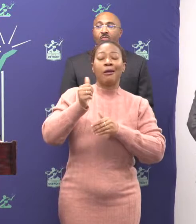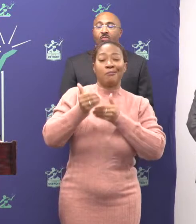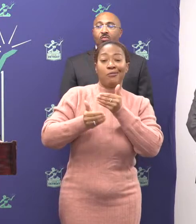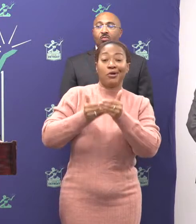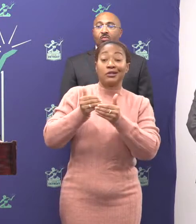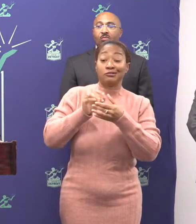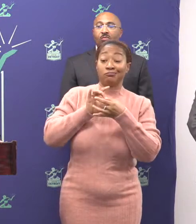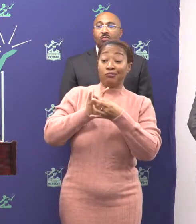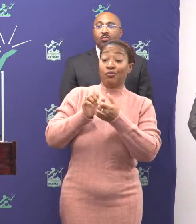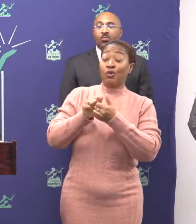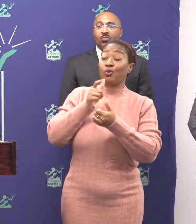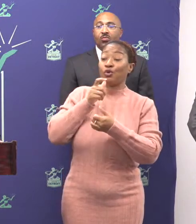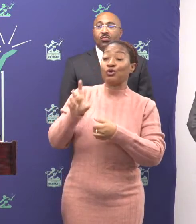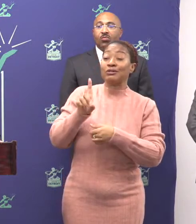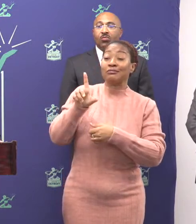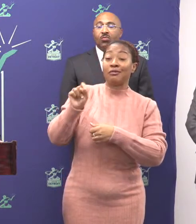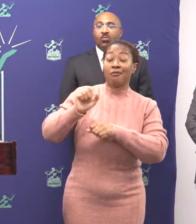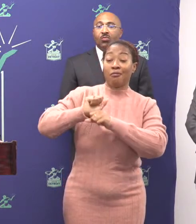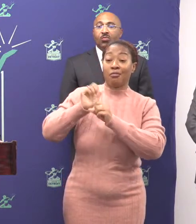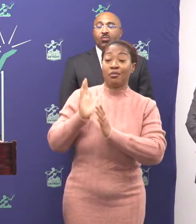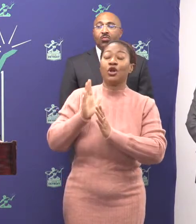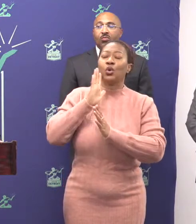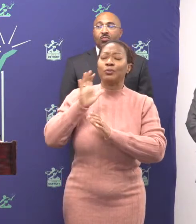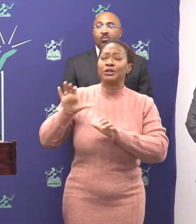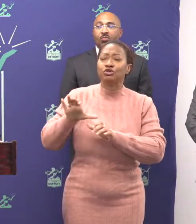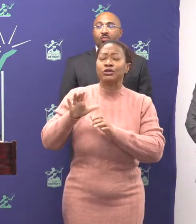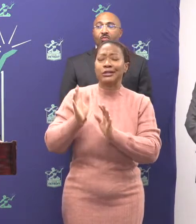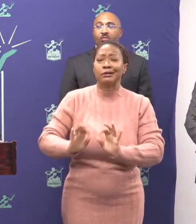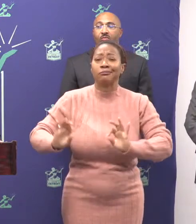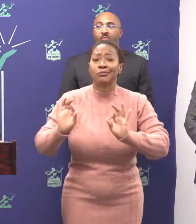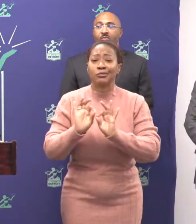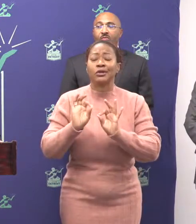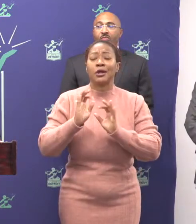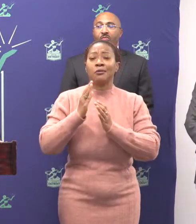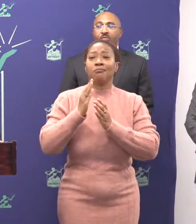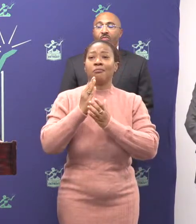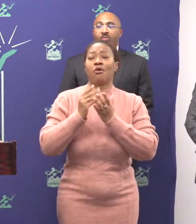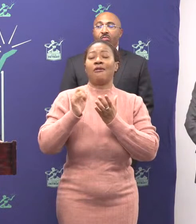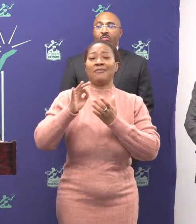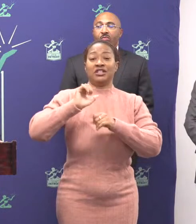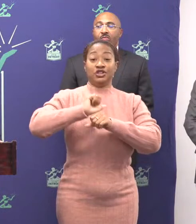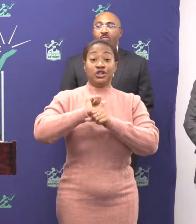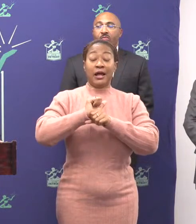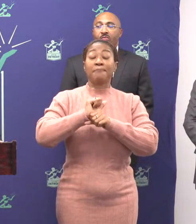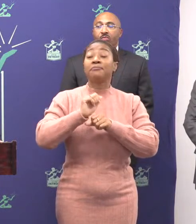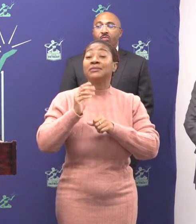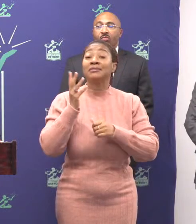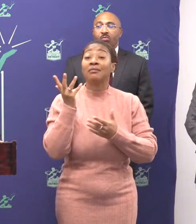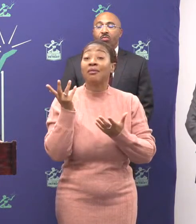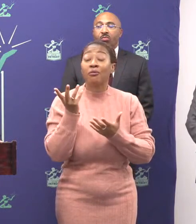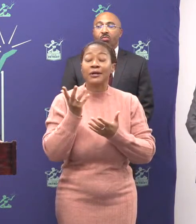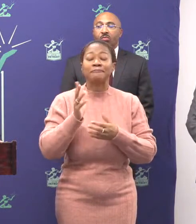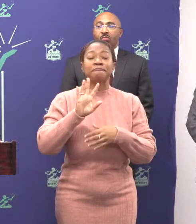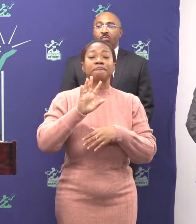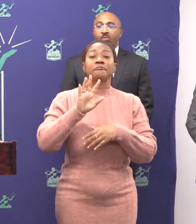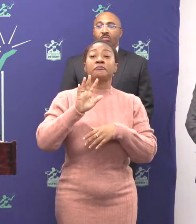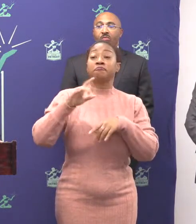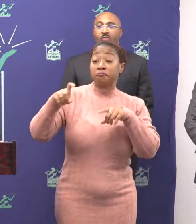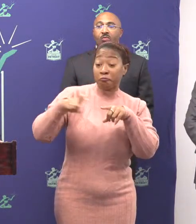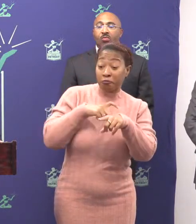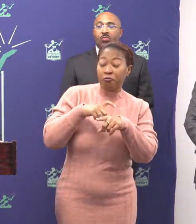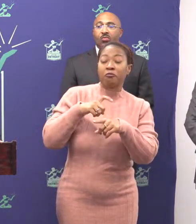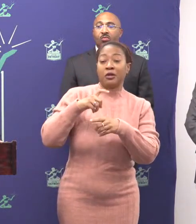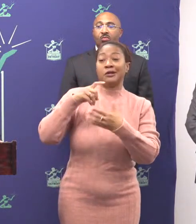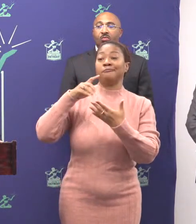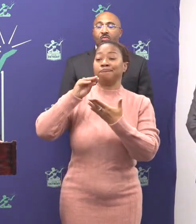with DDOT employees who will be performing the critical functions of reservation taking, scheduling, and